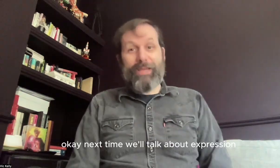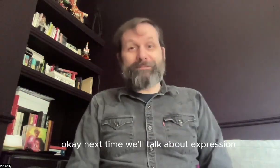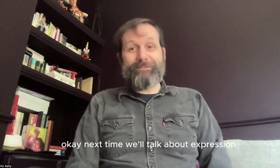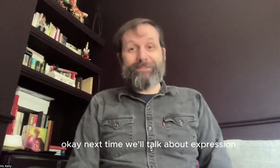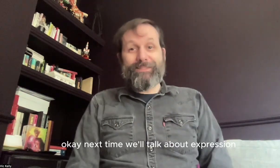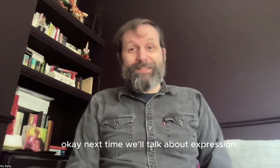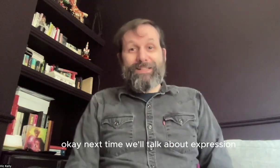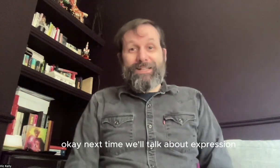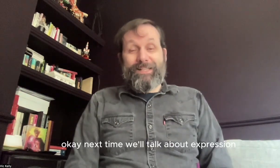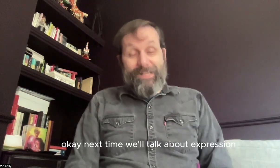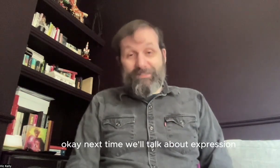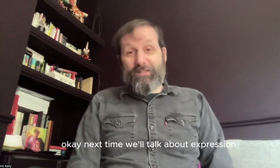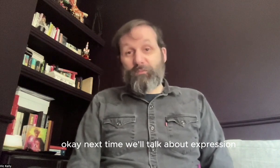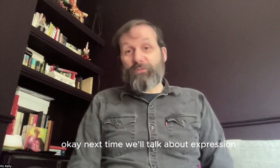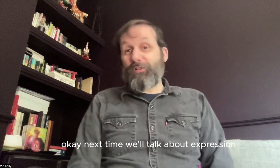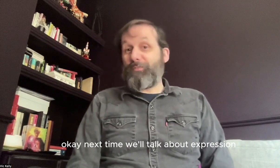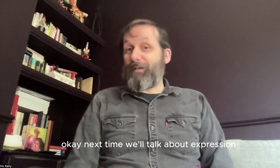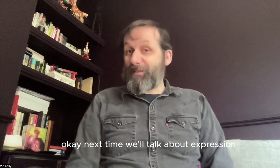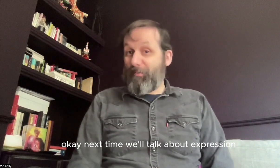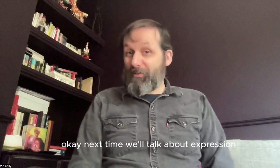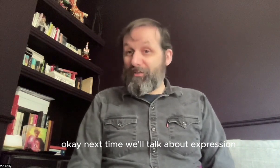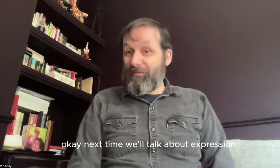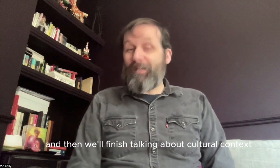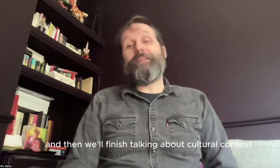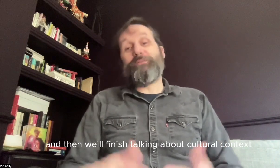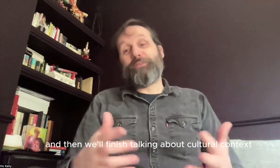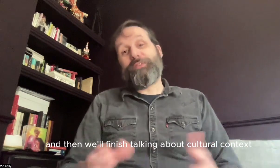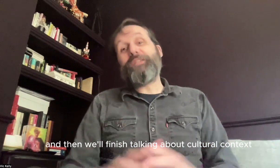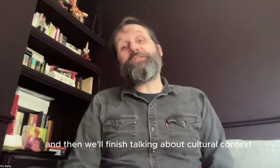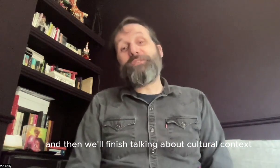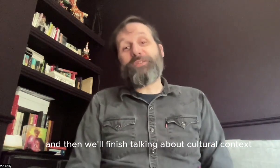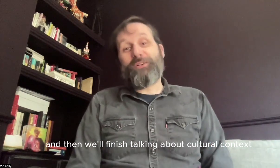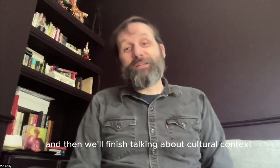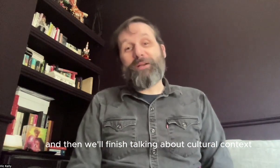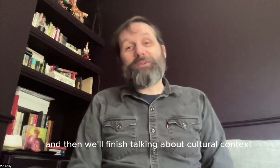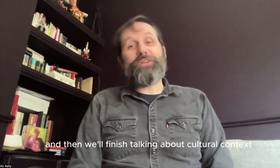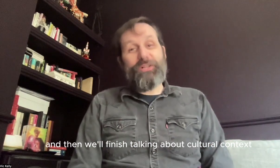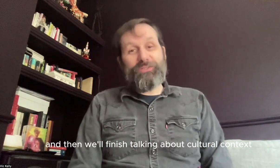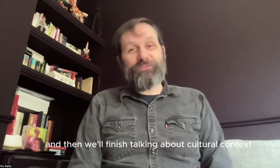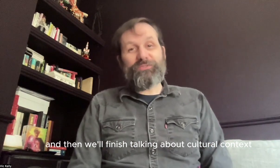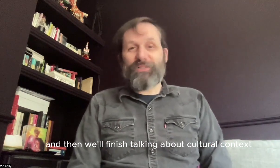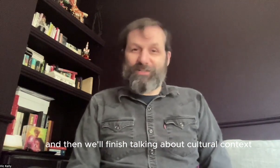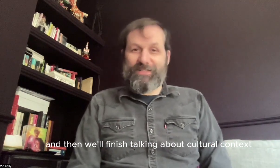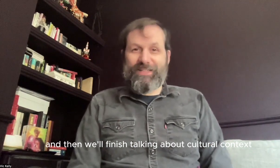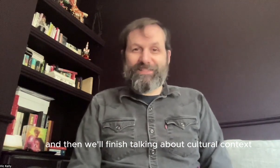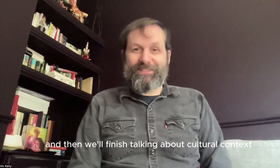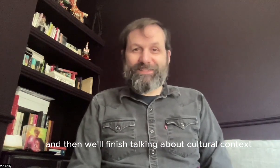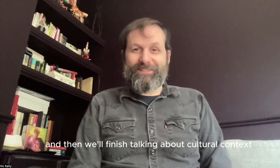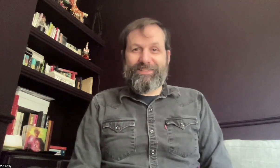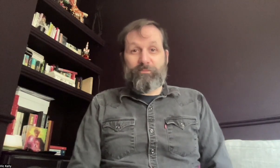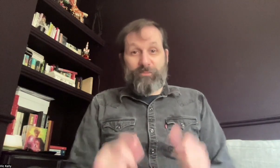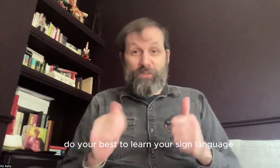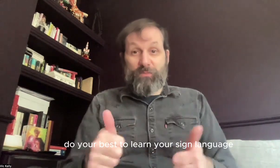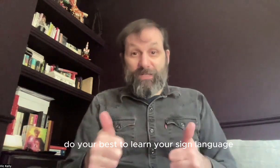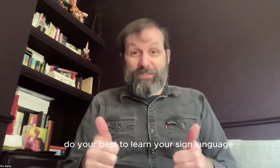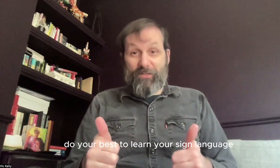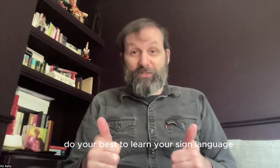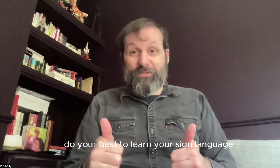Okay, next time we'll talk about expression, and then we'll finish talking about cultural context. Do your best to learn your